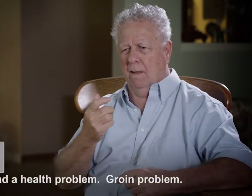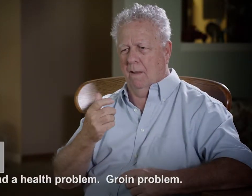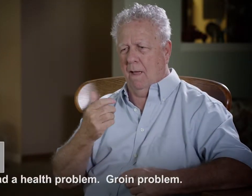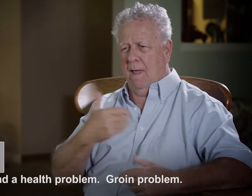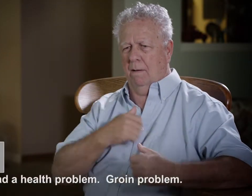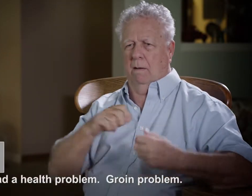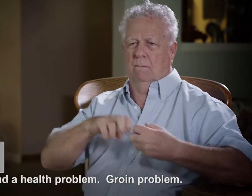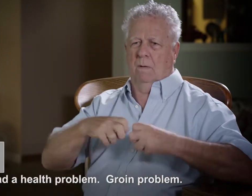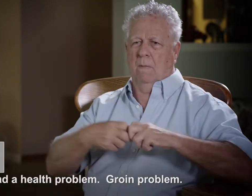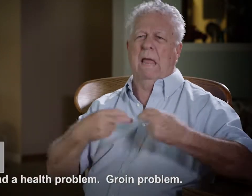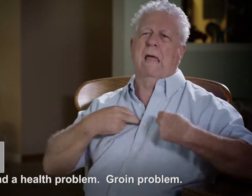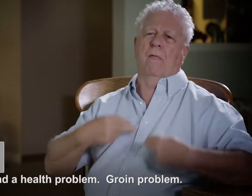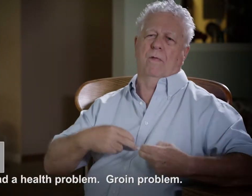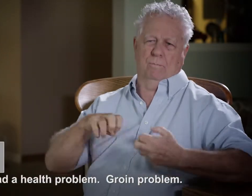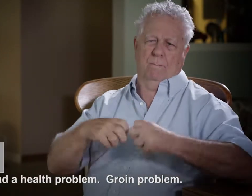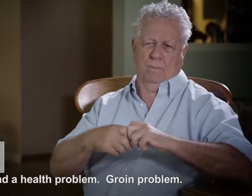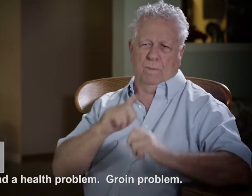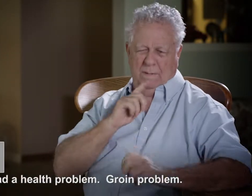I had a health problem. Groin problem.